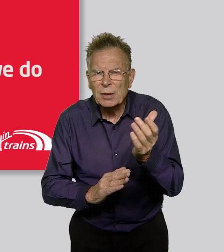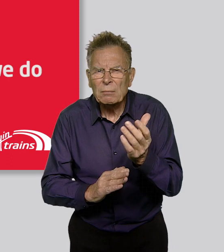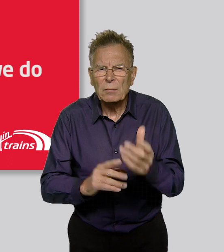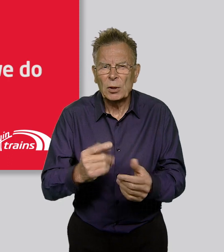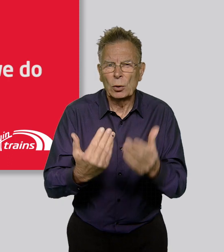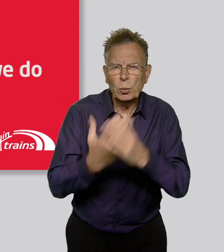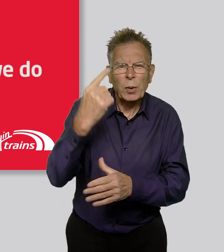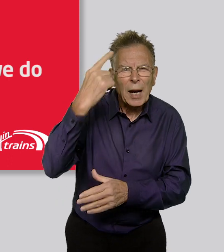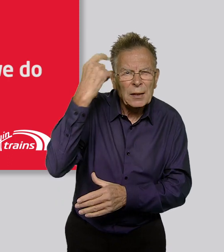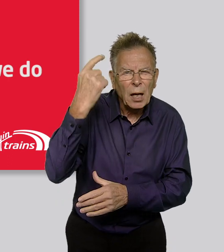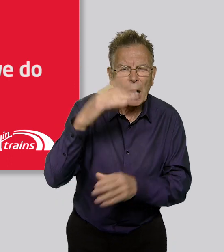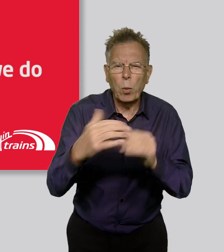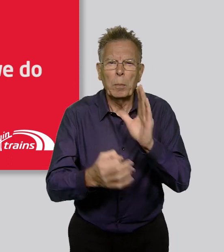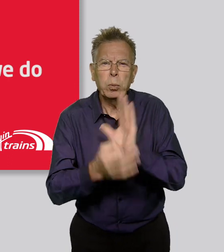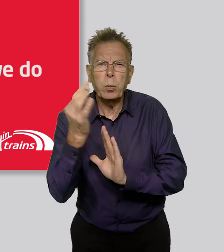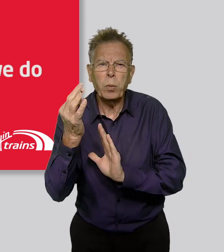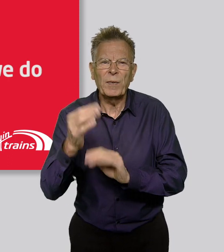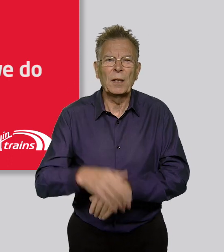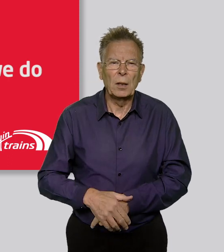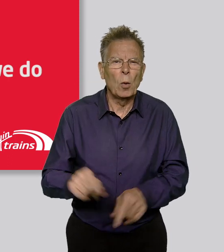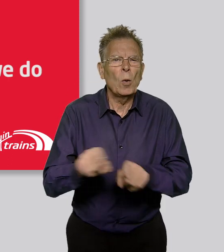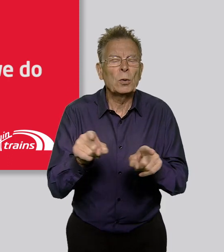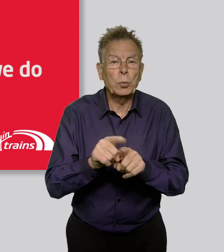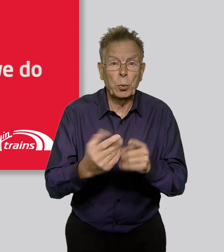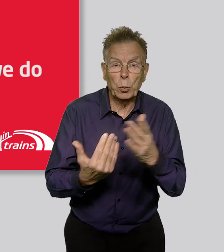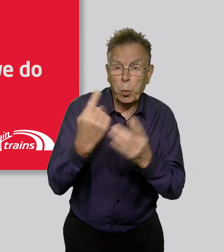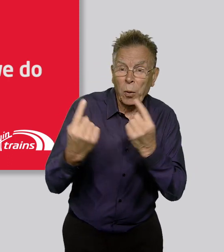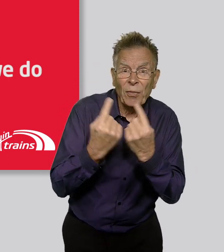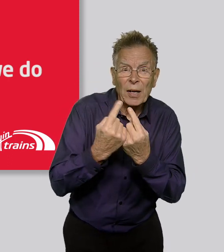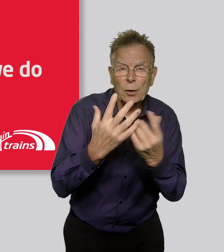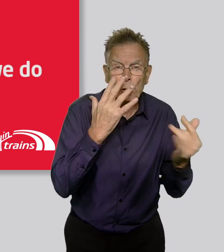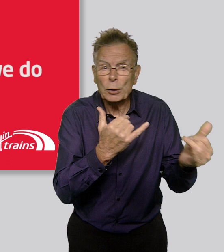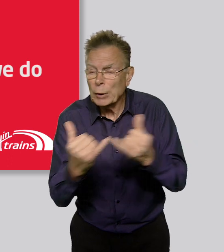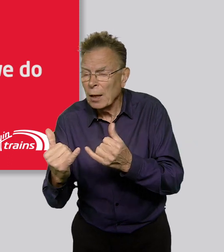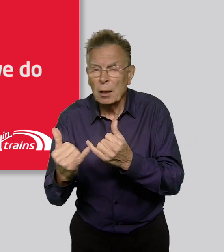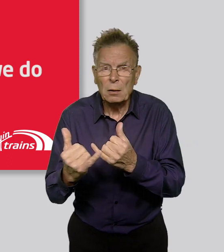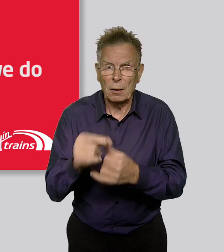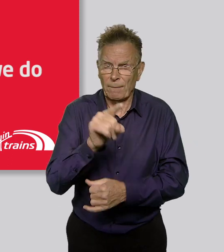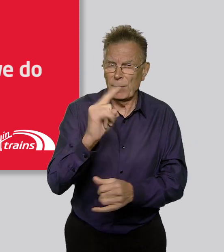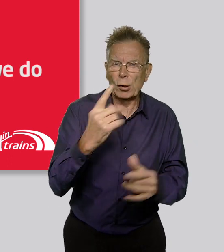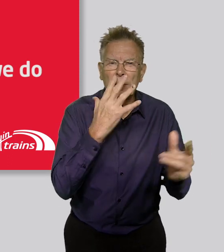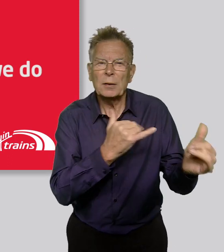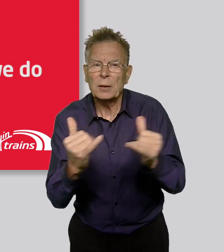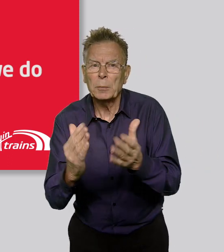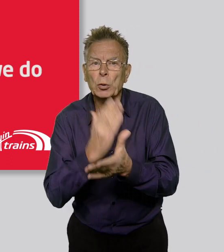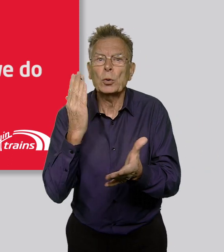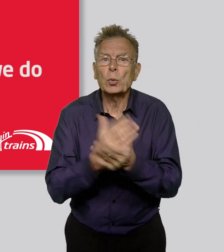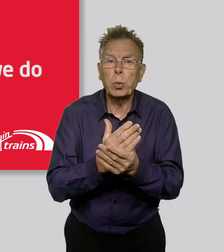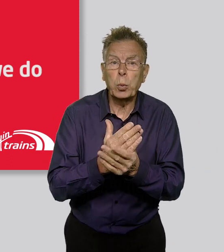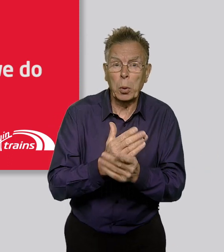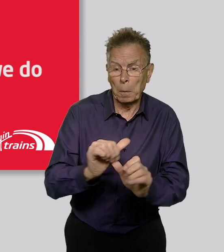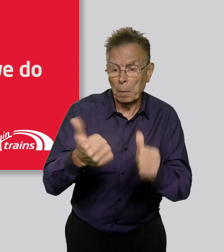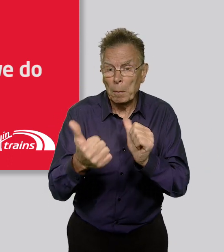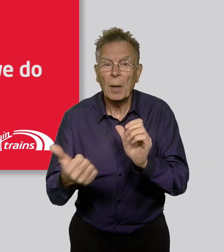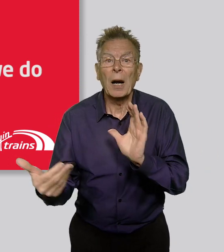experiences and suggest ideas for improvements. They also road test products and services before they launch,